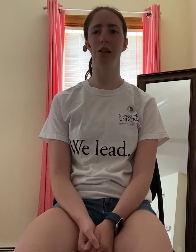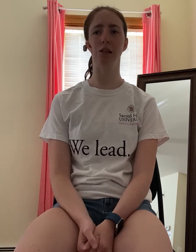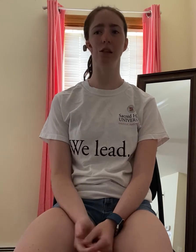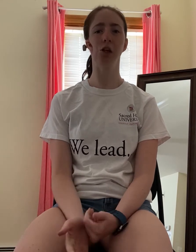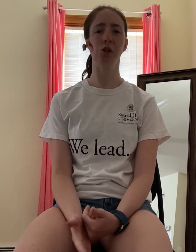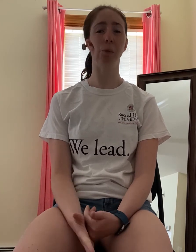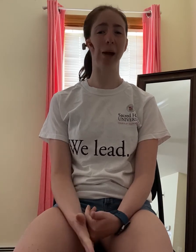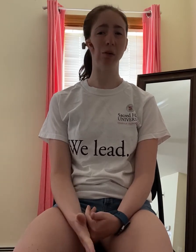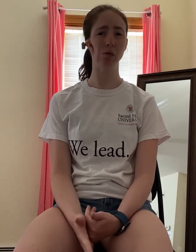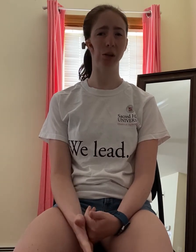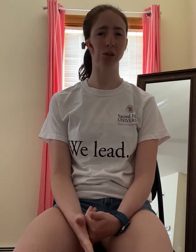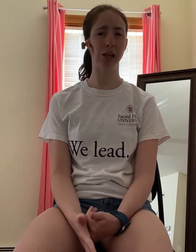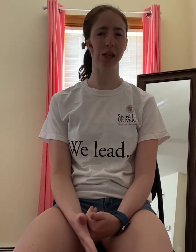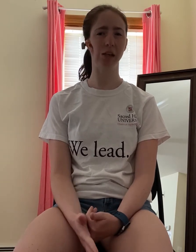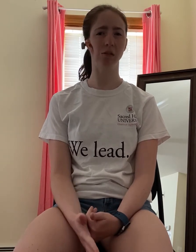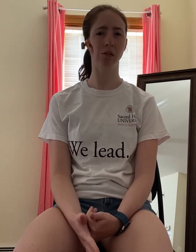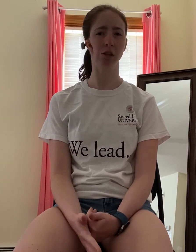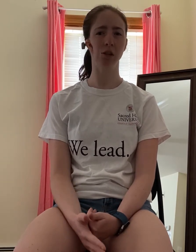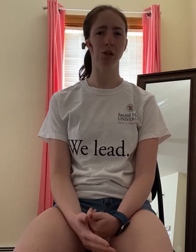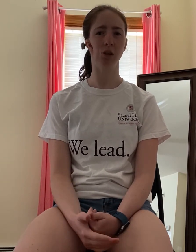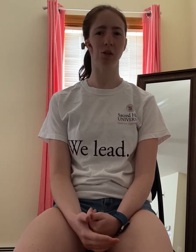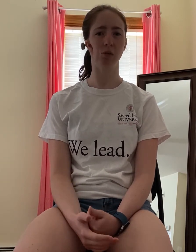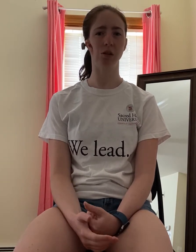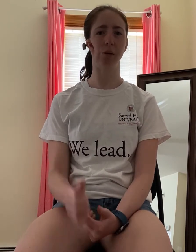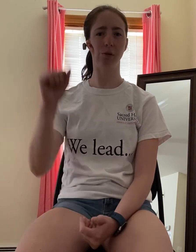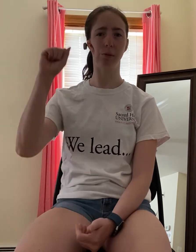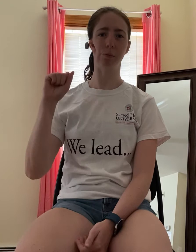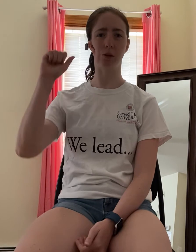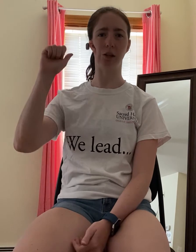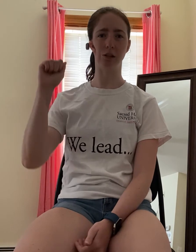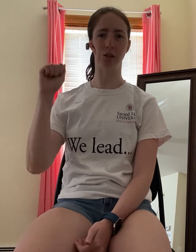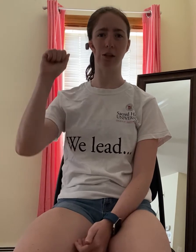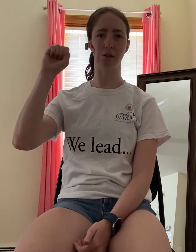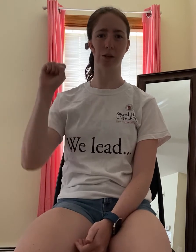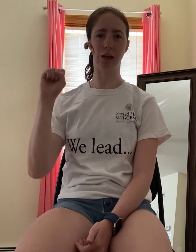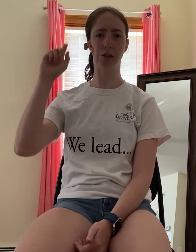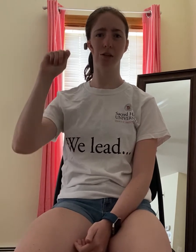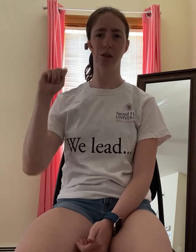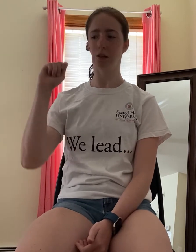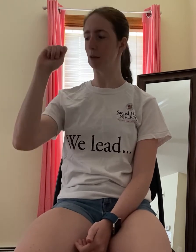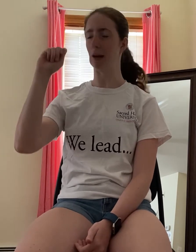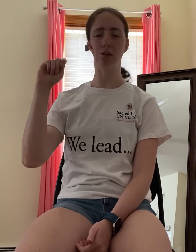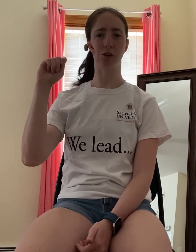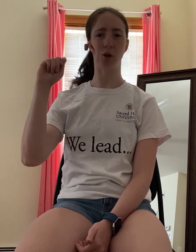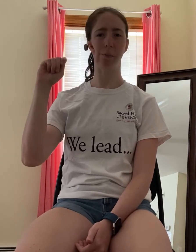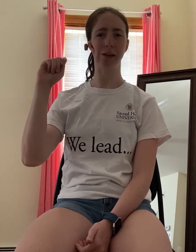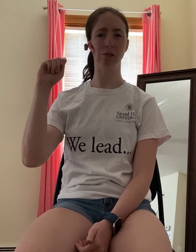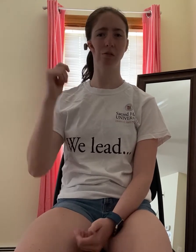is, don't bounce when you're signing. So sometimes when people are like doing different letters, they bounce their arm up and down.